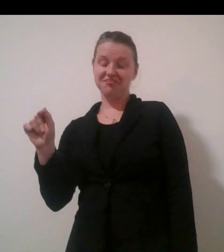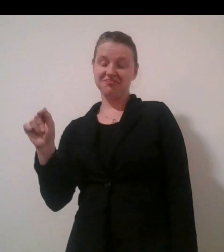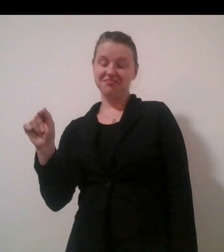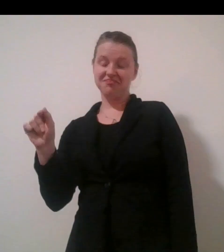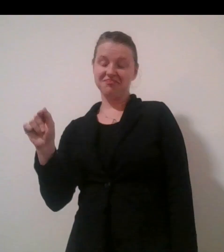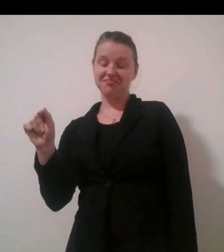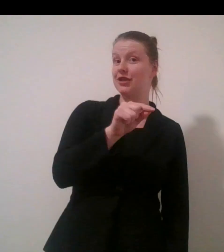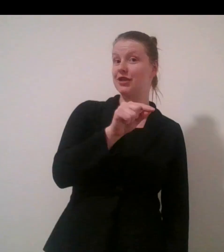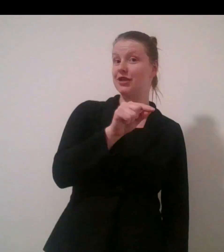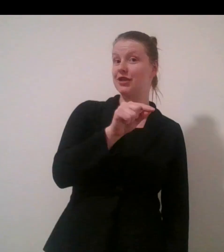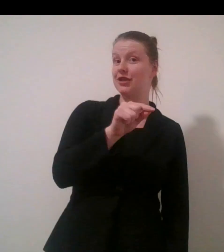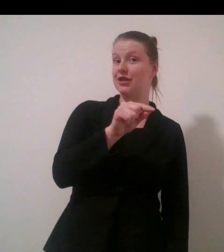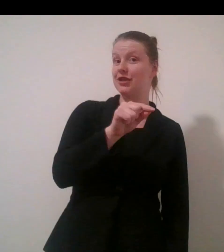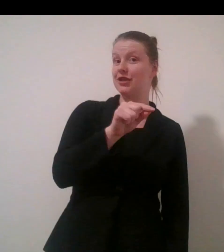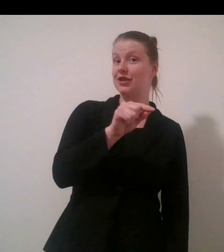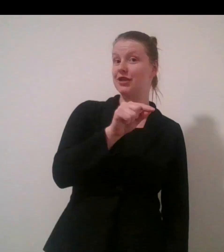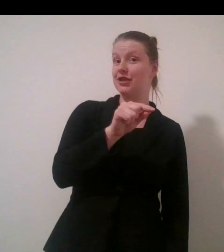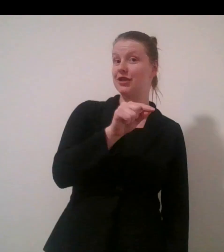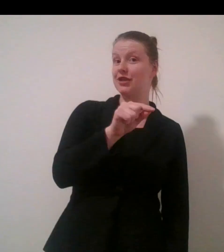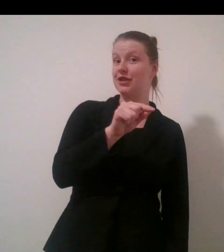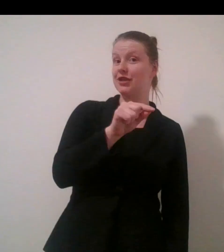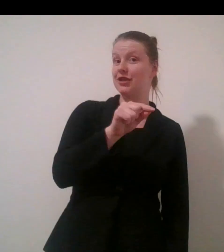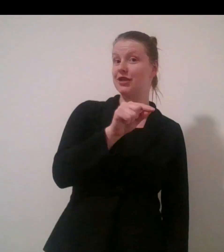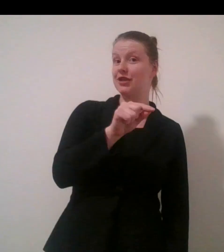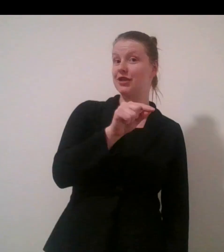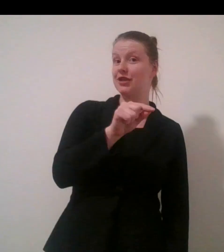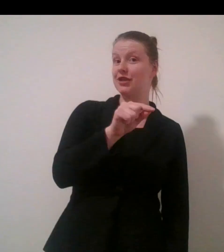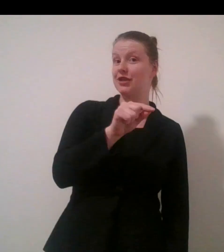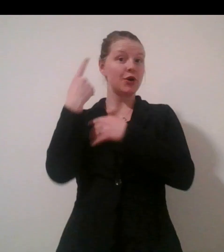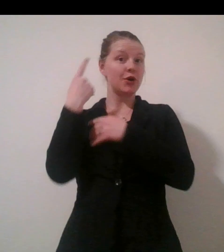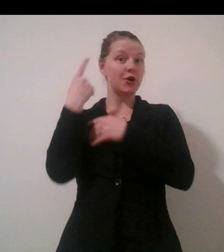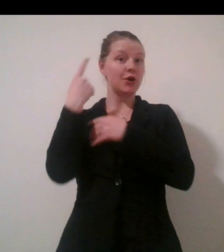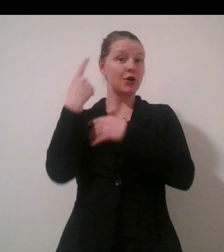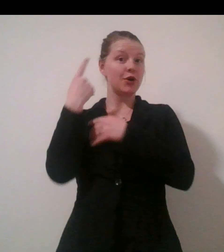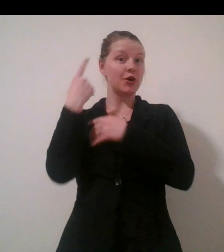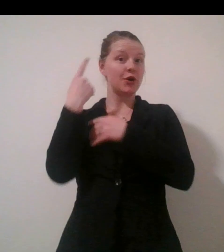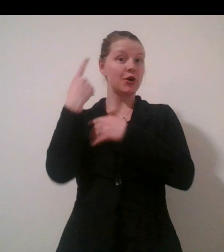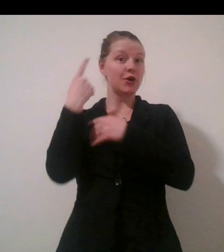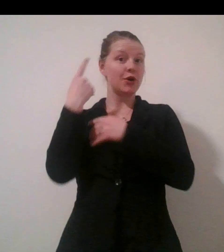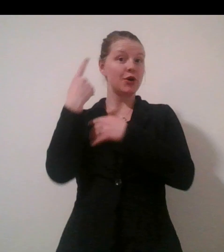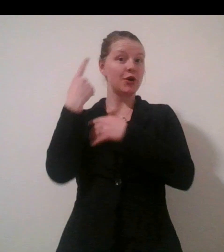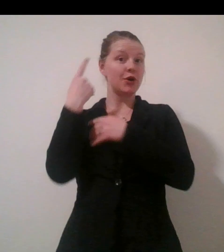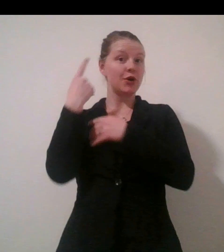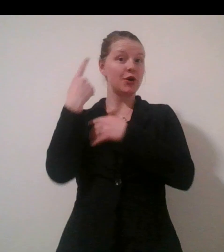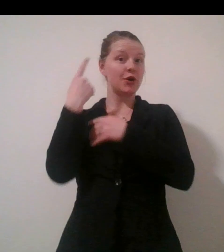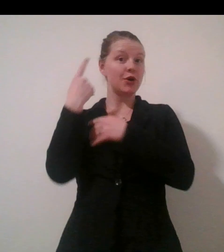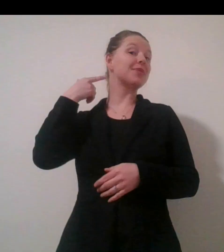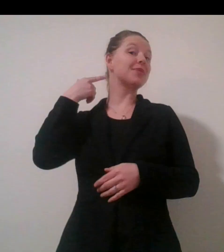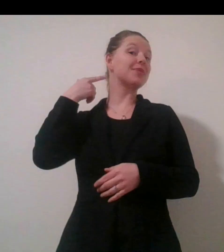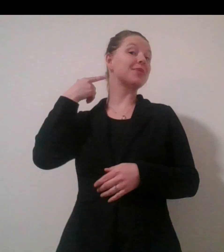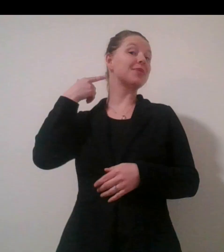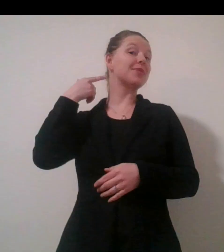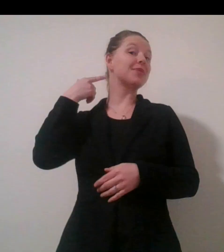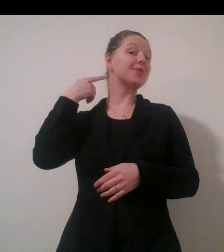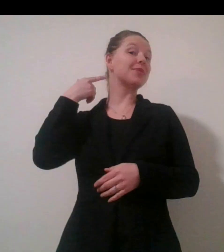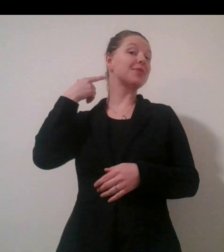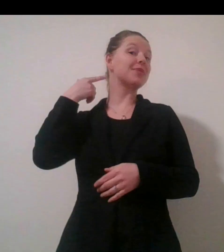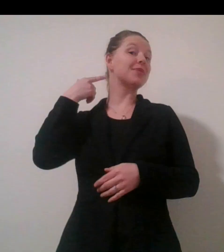the supports that are needed to hold up the head, neck, and trunk of the body.